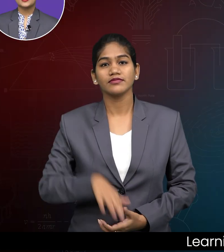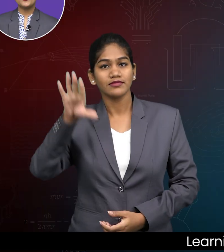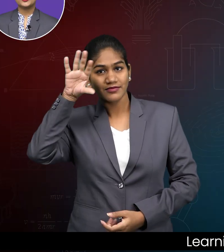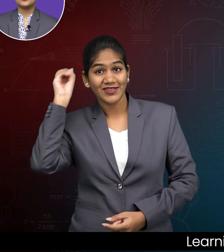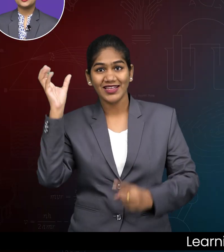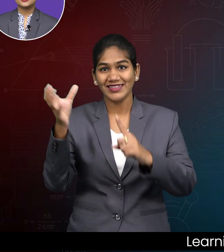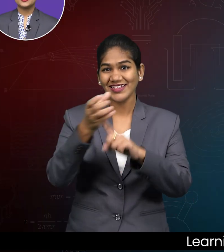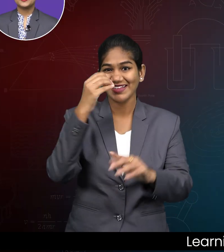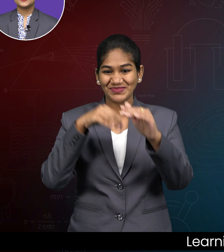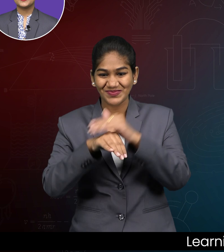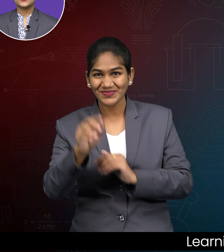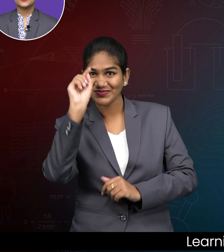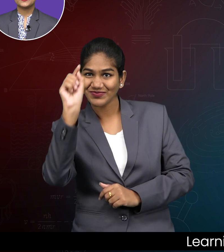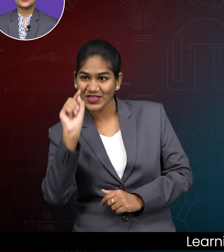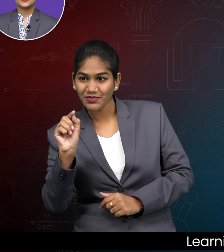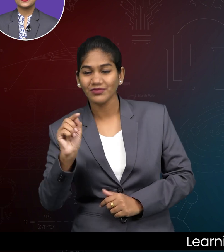Learning outcomes.